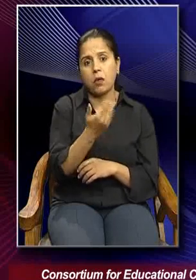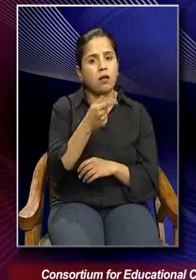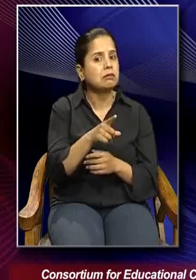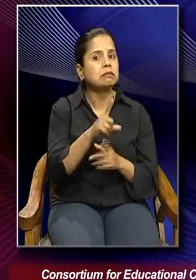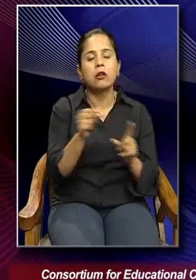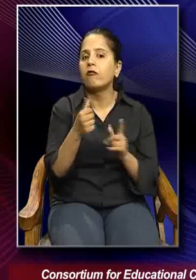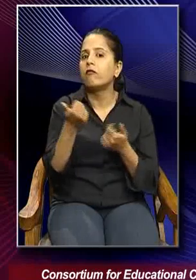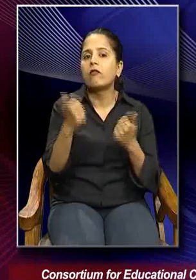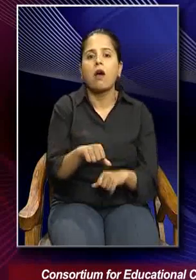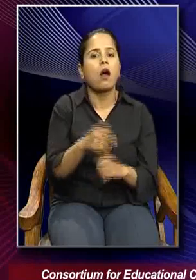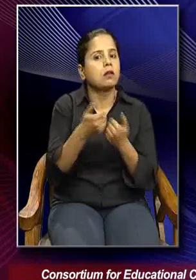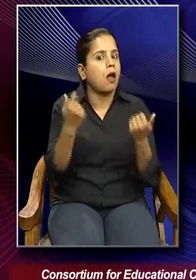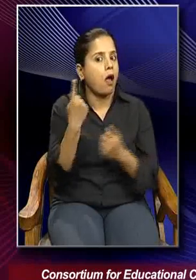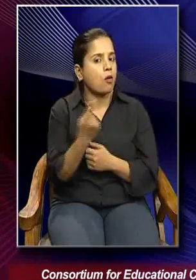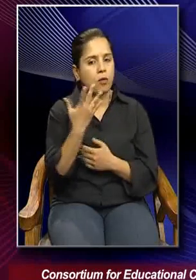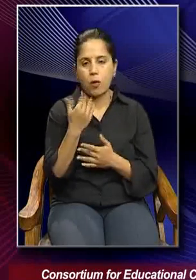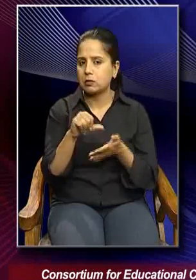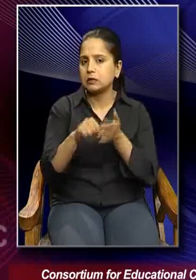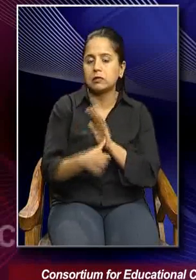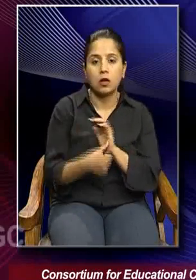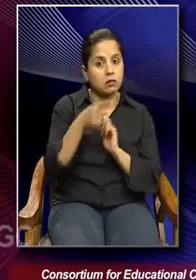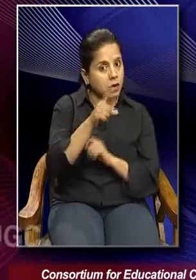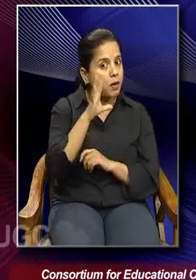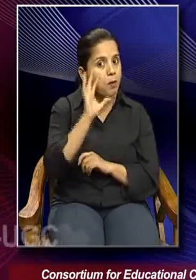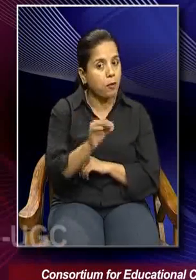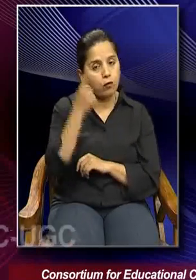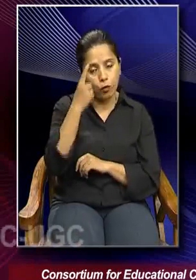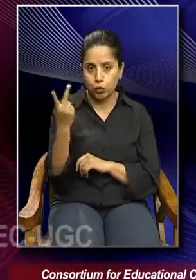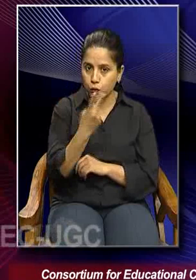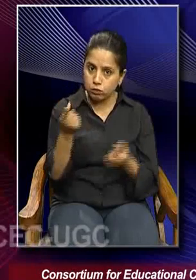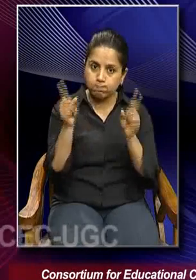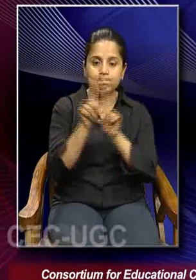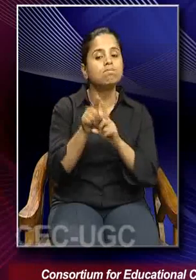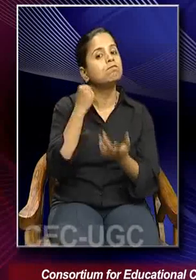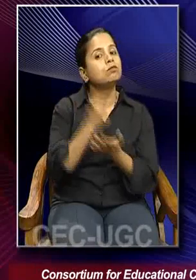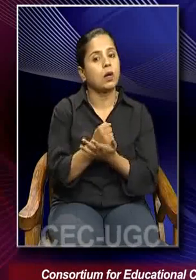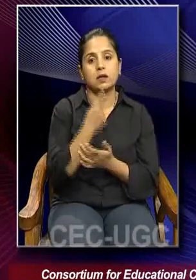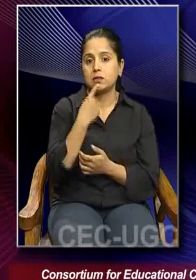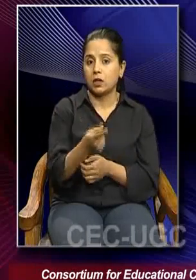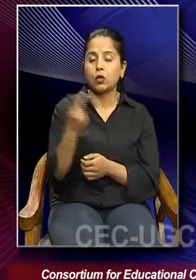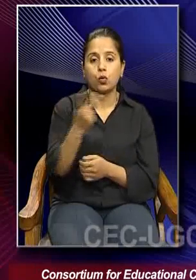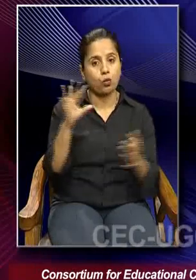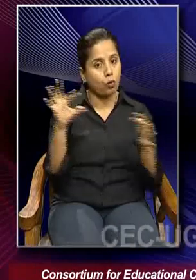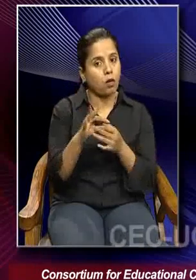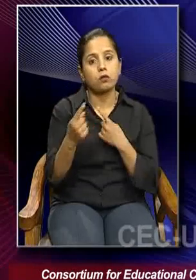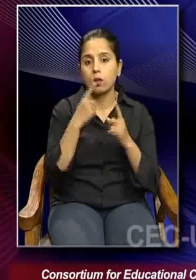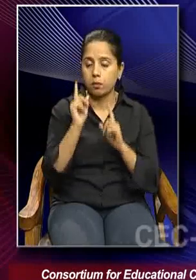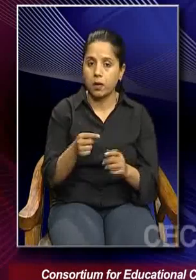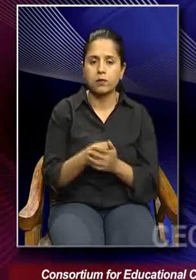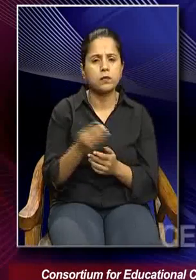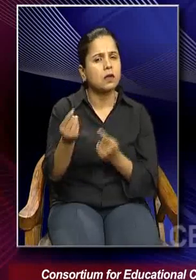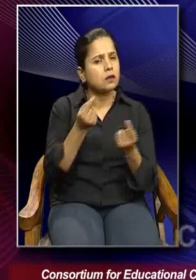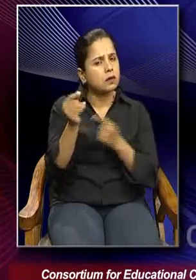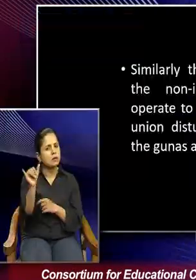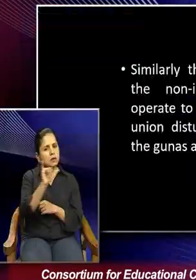that separately. So it's very important for them to be together, or there has to be a contact. So